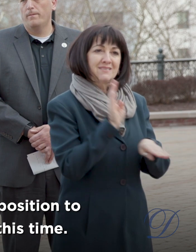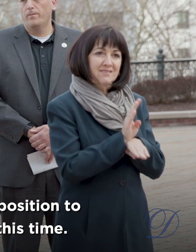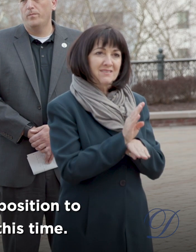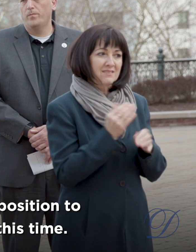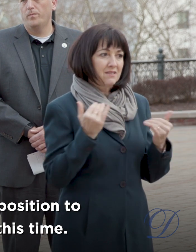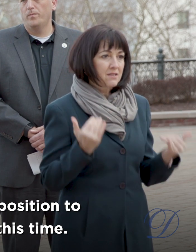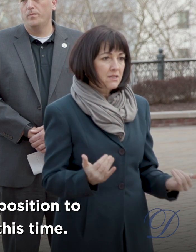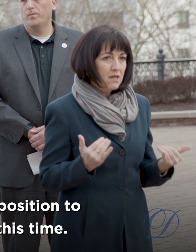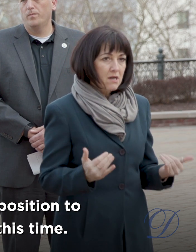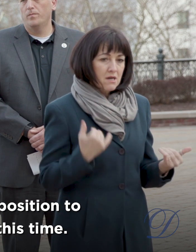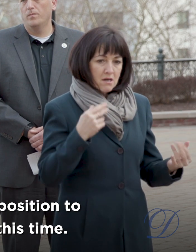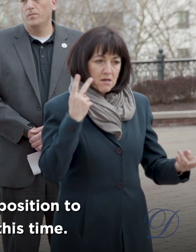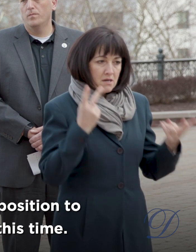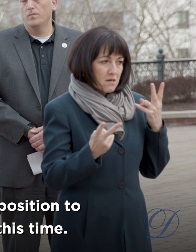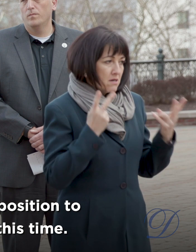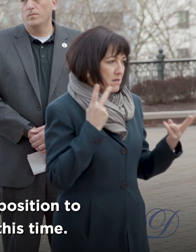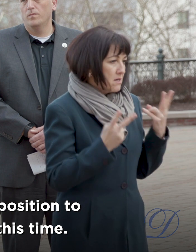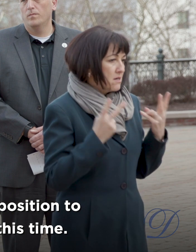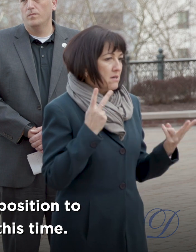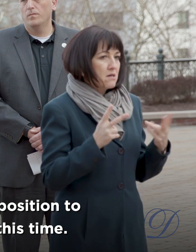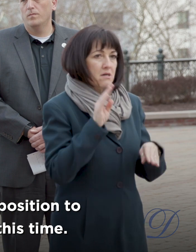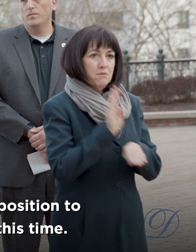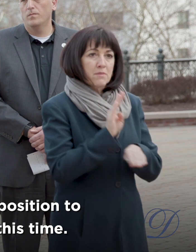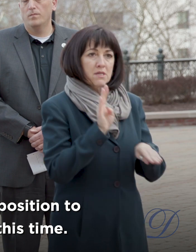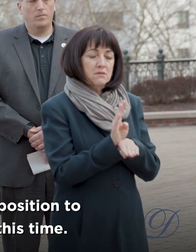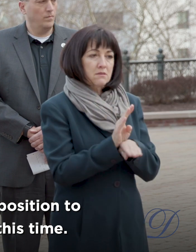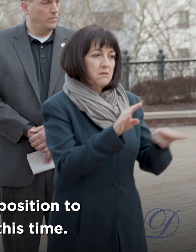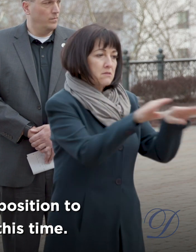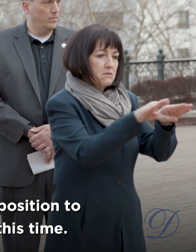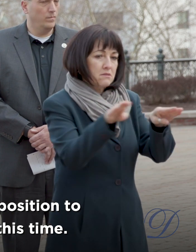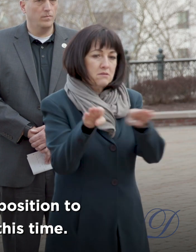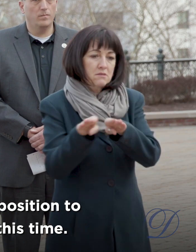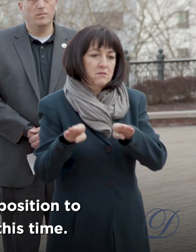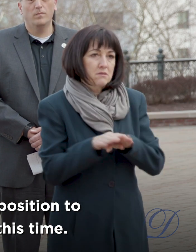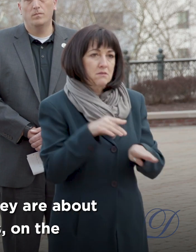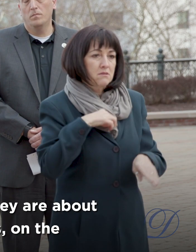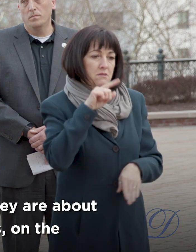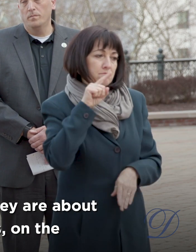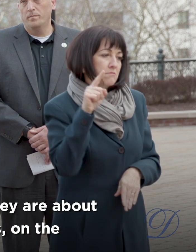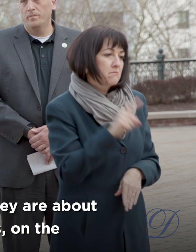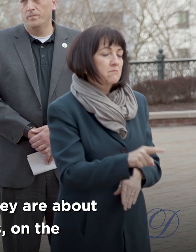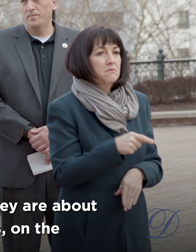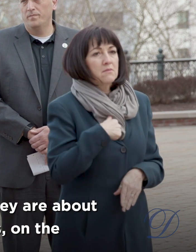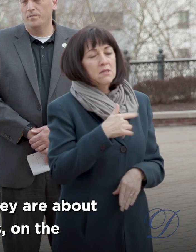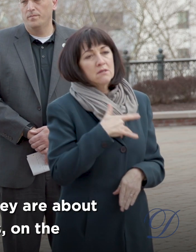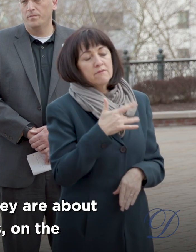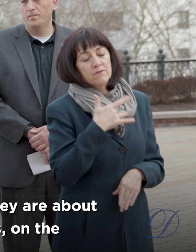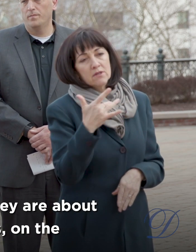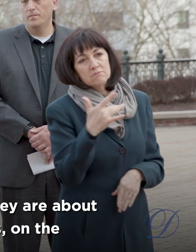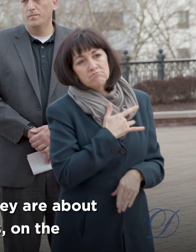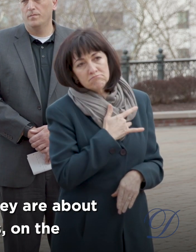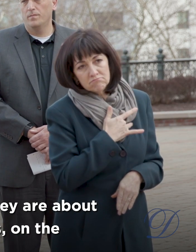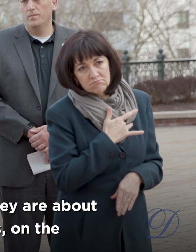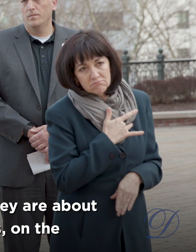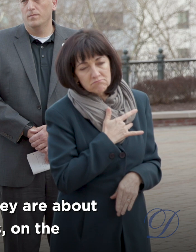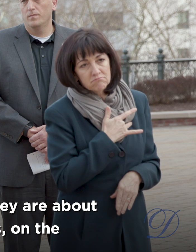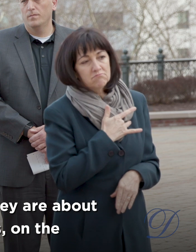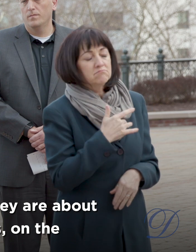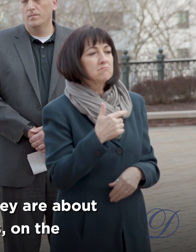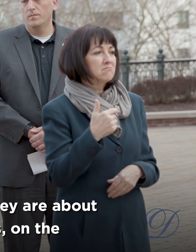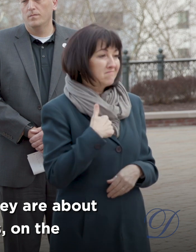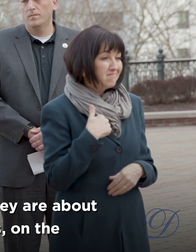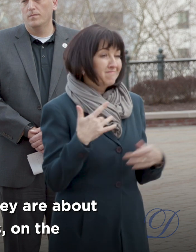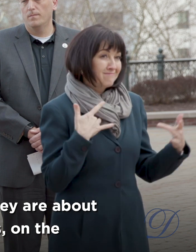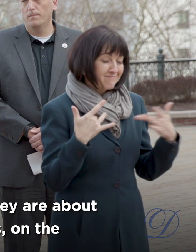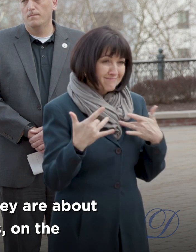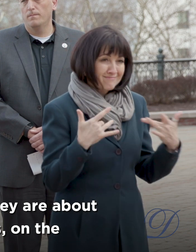pains me to be in a position to have to shut them down at this time. I'm particularly concerned, as they